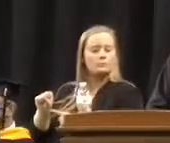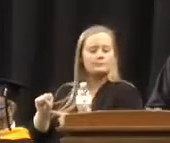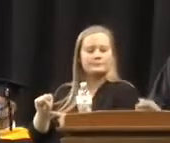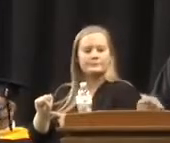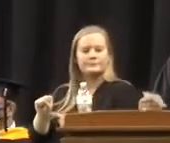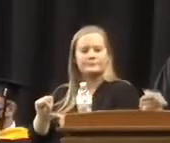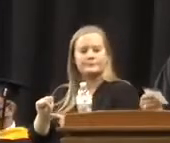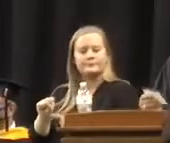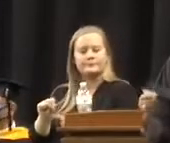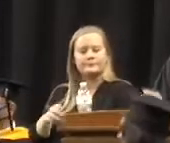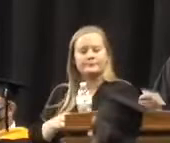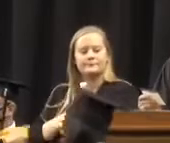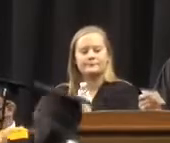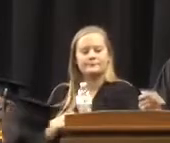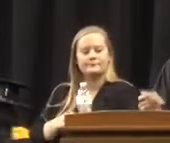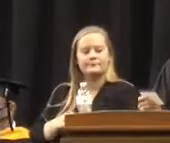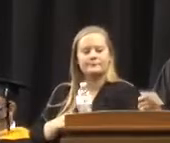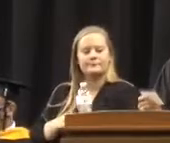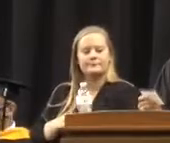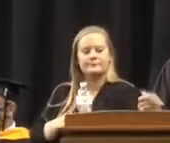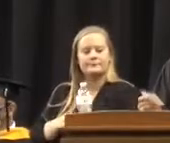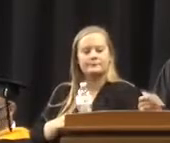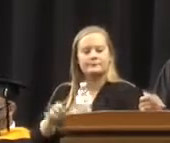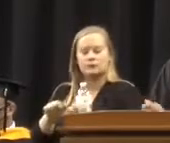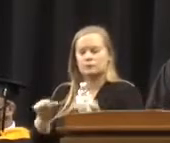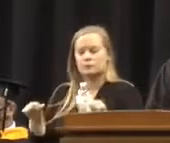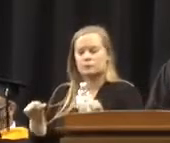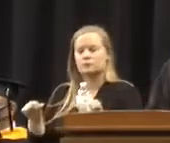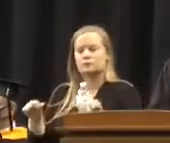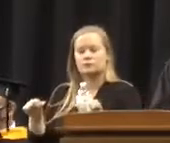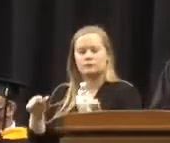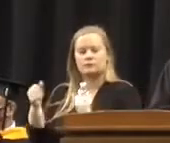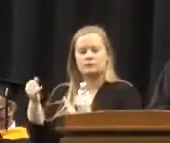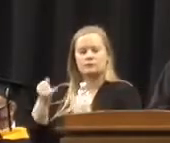Jasmine Andrea Robles, Associate of Arts.